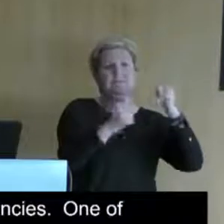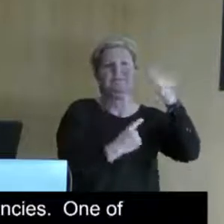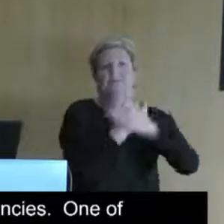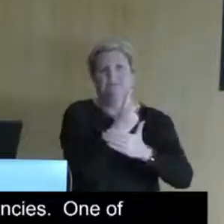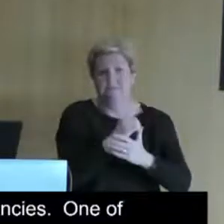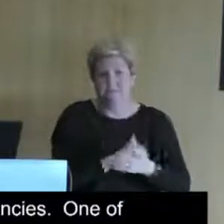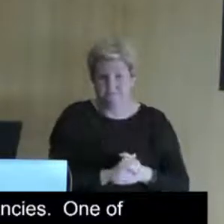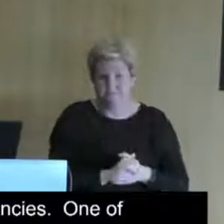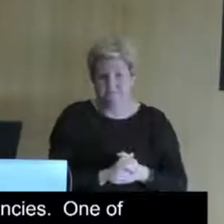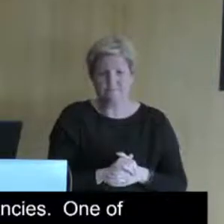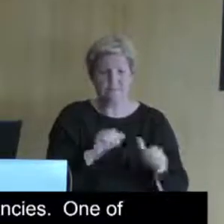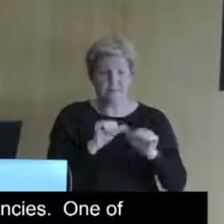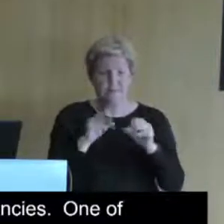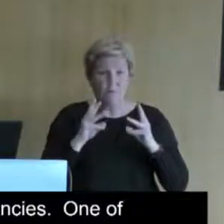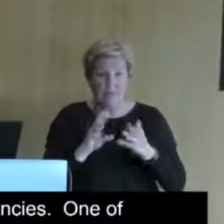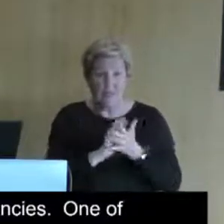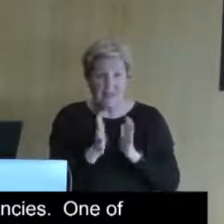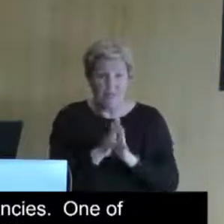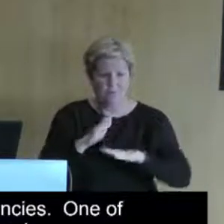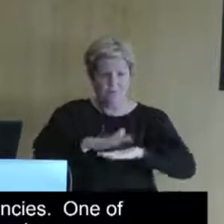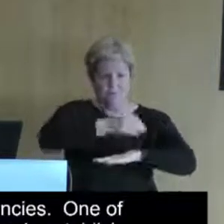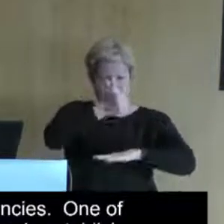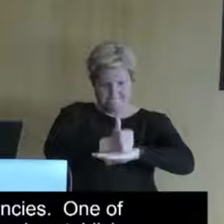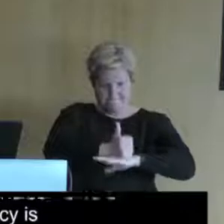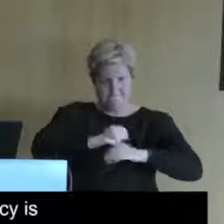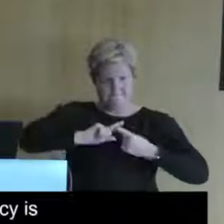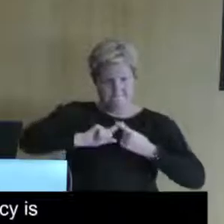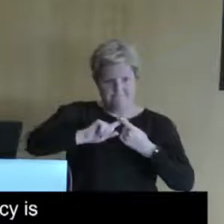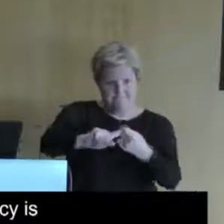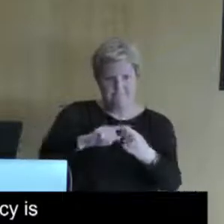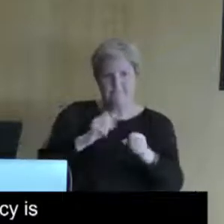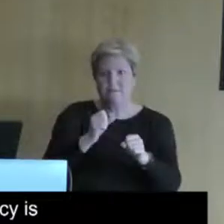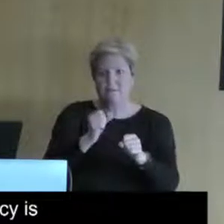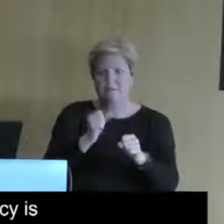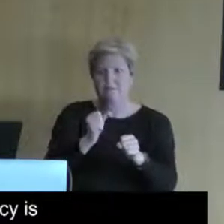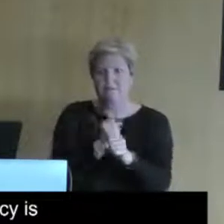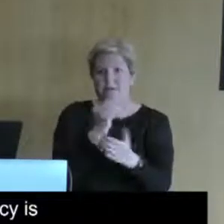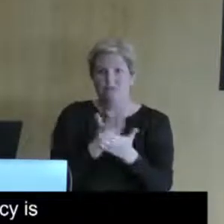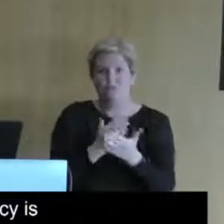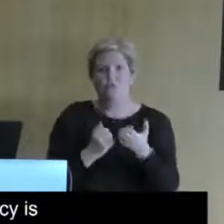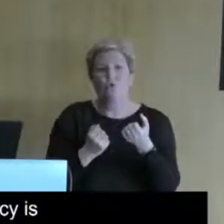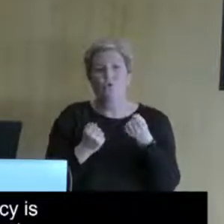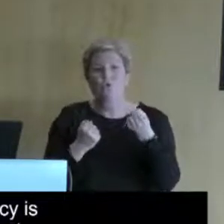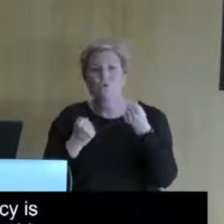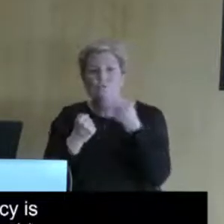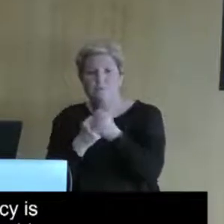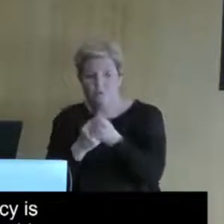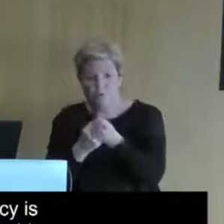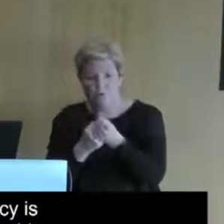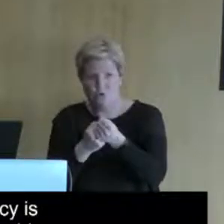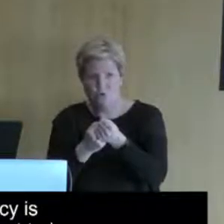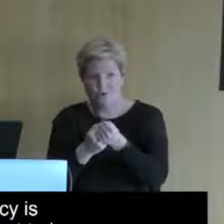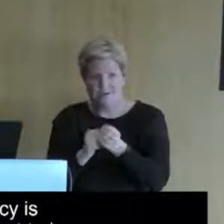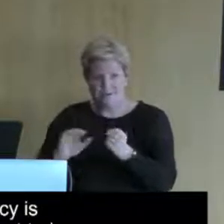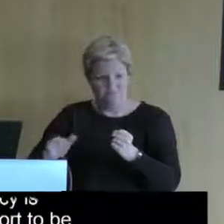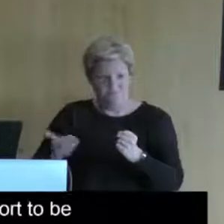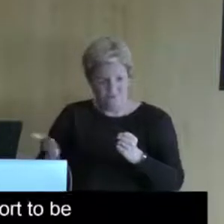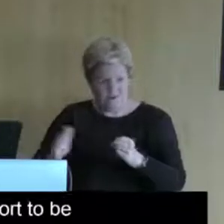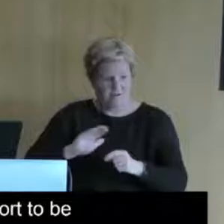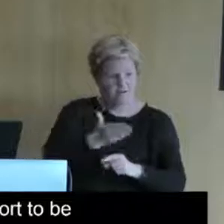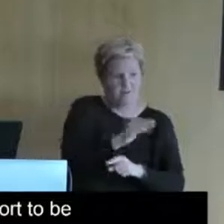ultimately one of the main aims of the Victorian Housing Register is to have successful tenancies, and one